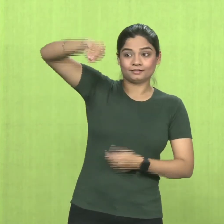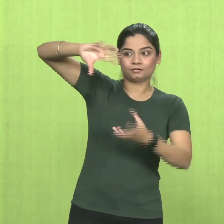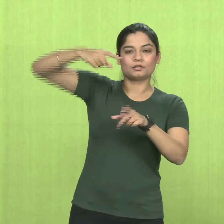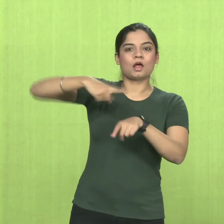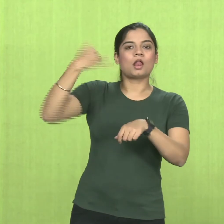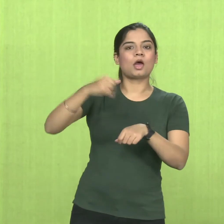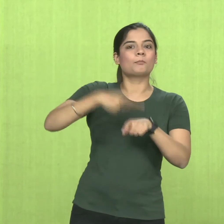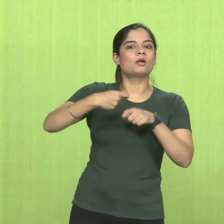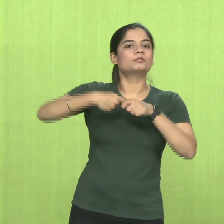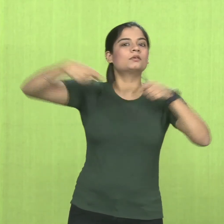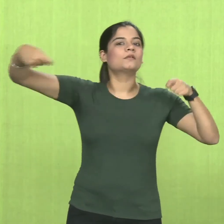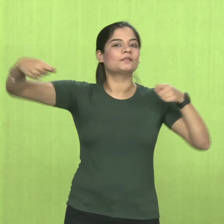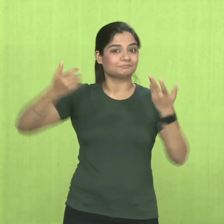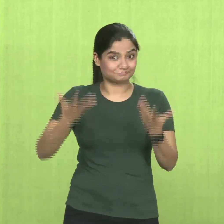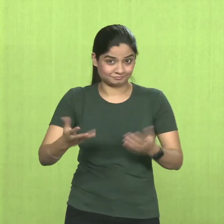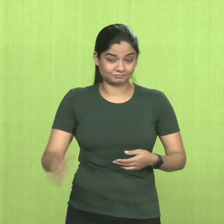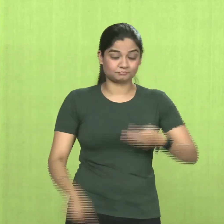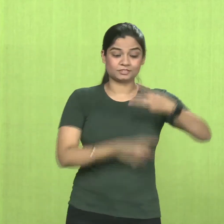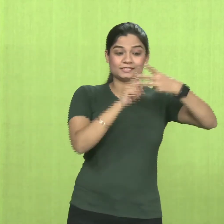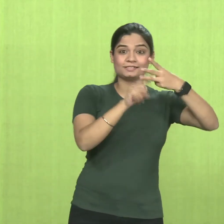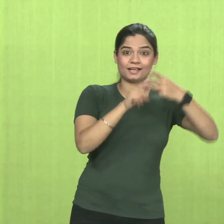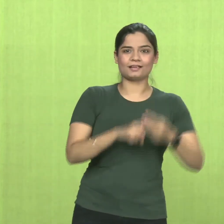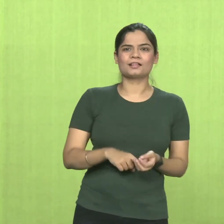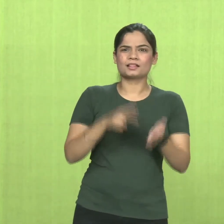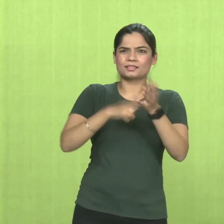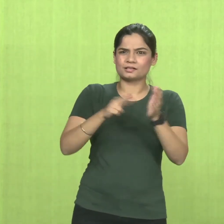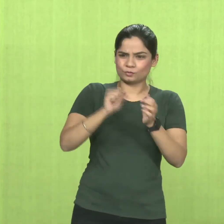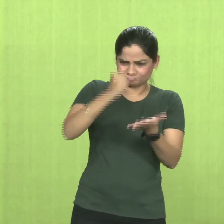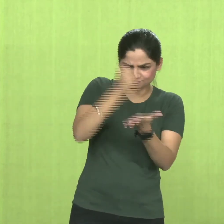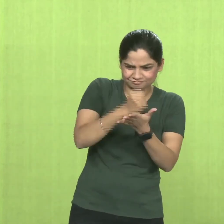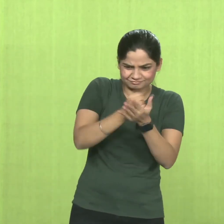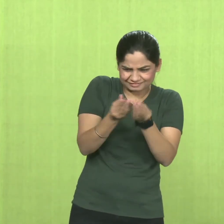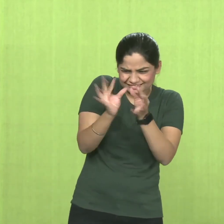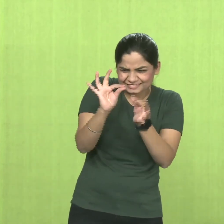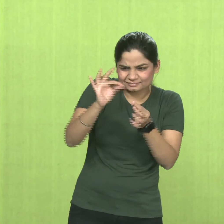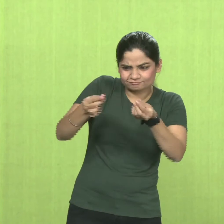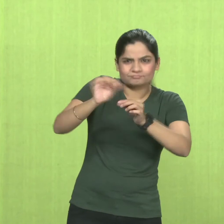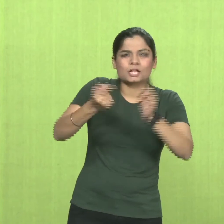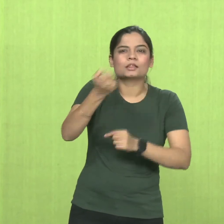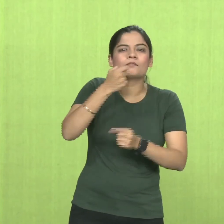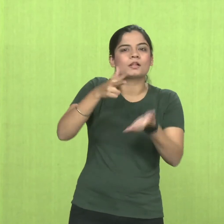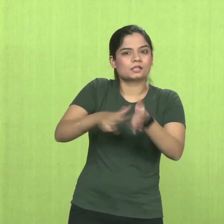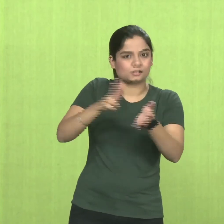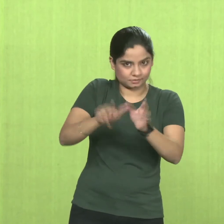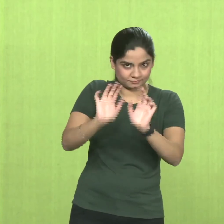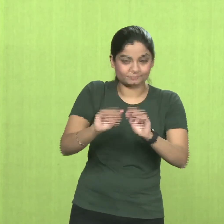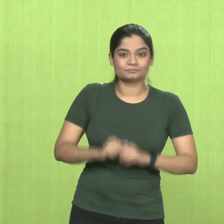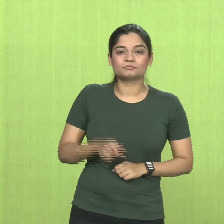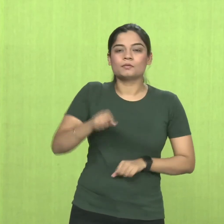neem leaves. It can stay for longer. And third is Ayurvedic tablets. You can use Ayurvedic tablets. Let me